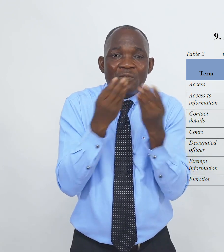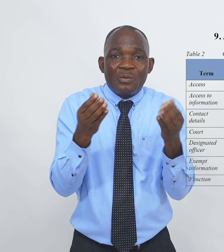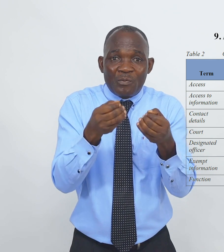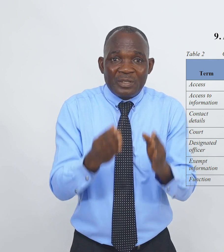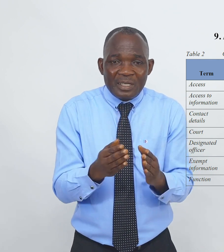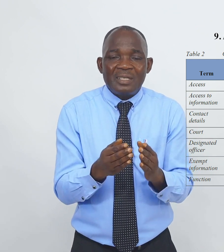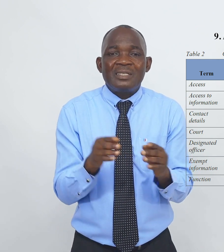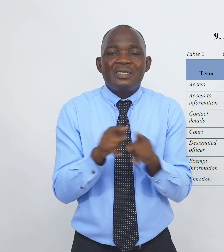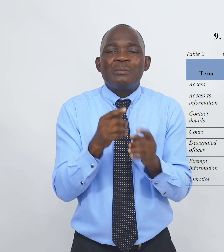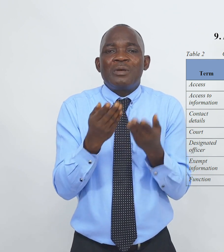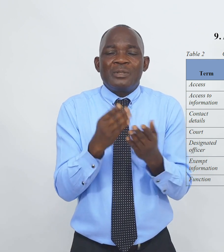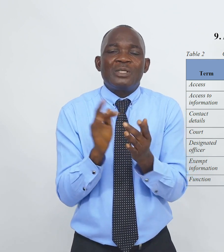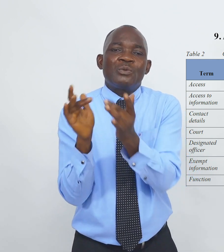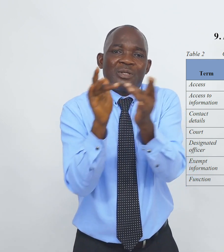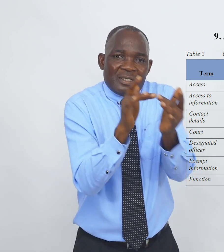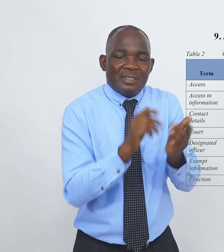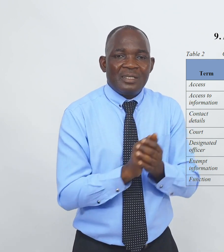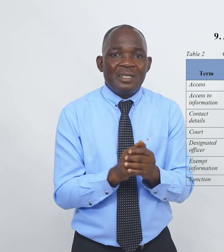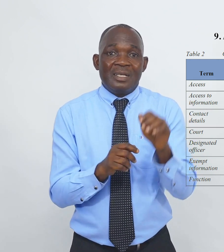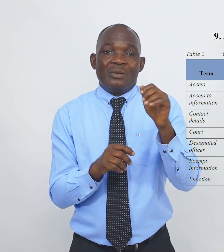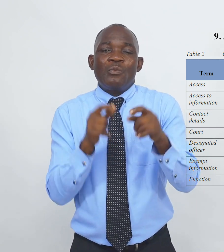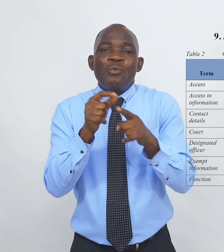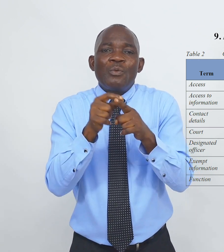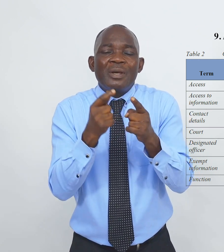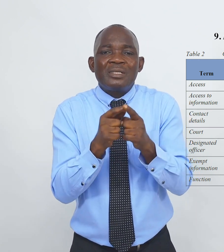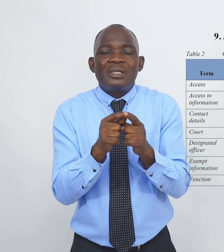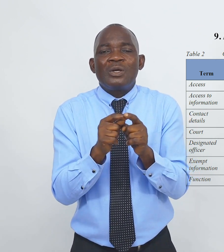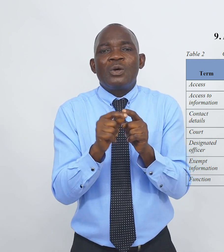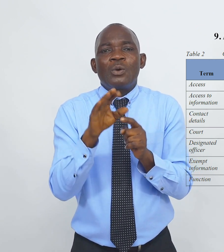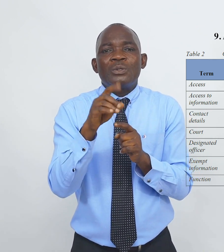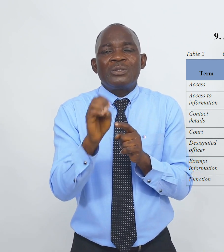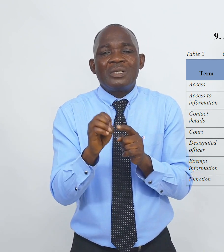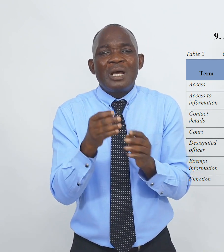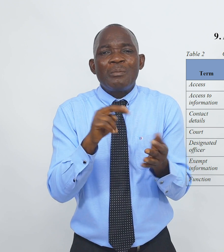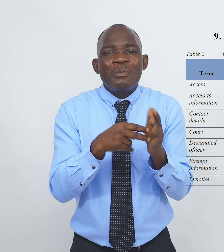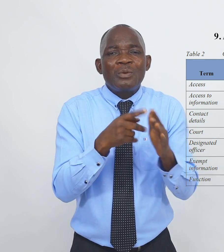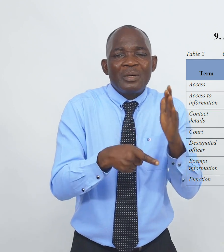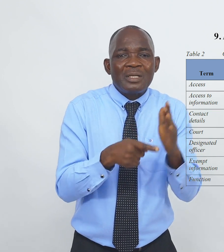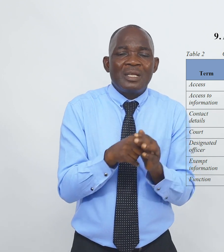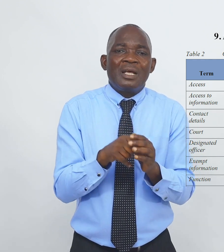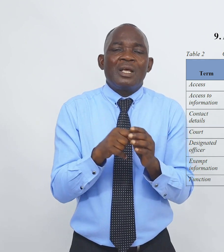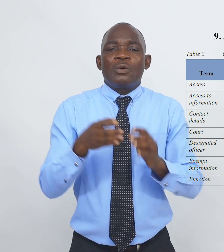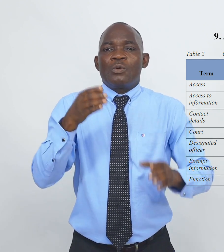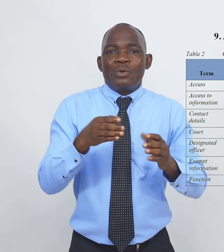officer may be contacted. Term. Court. Definition. A court of competent